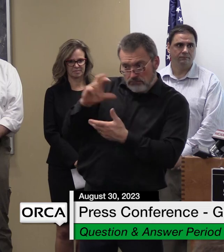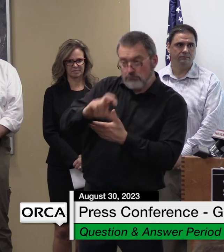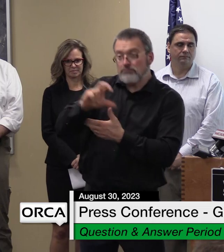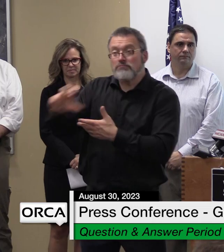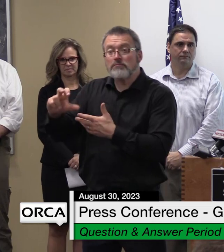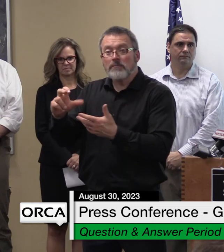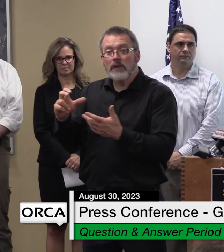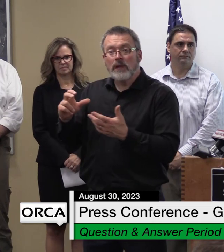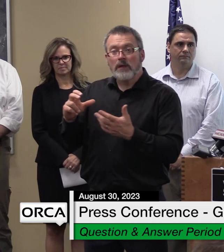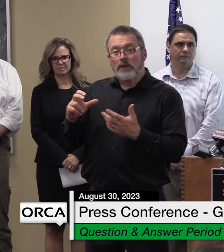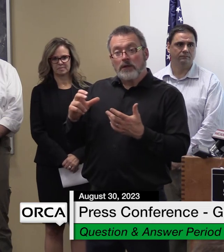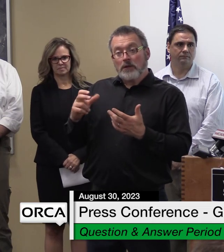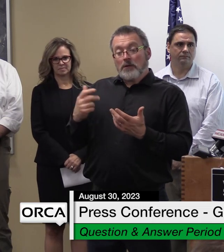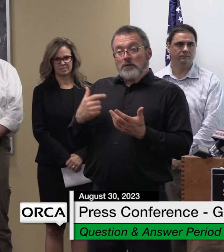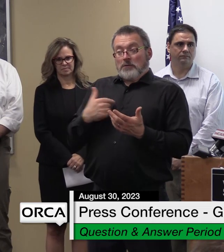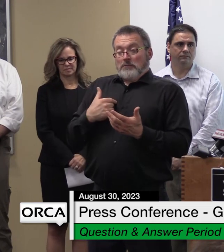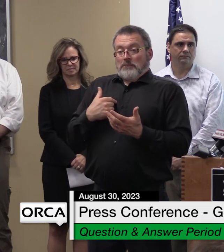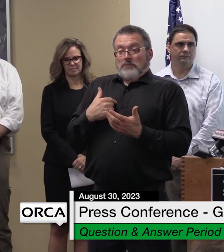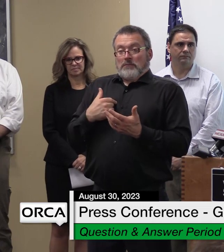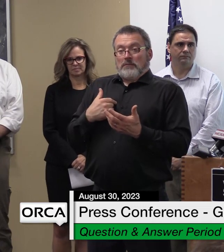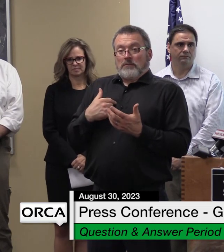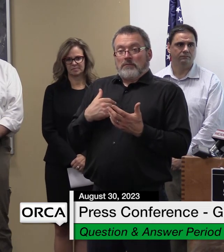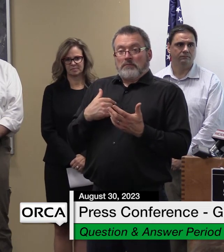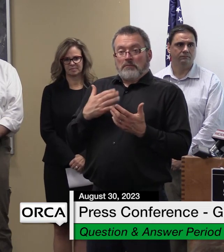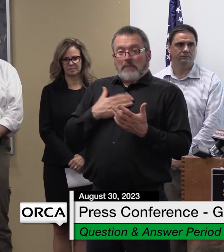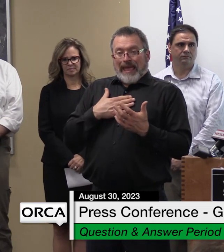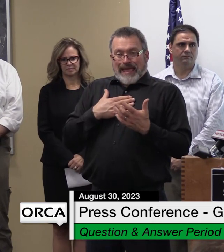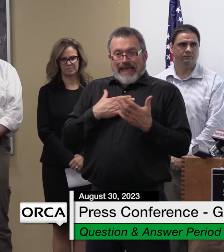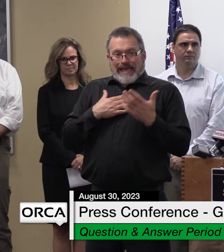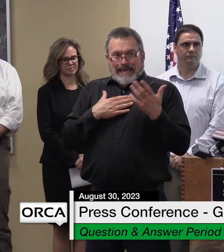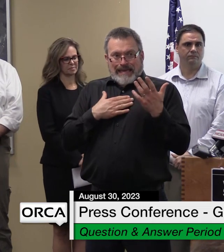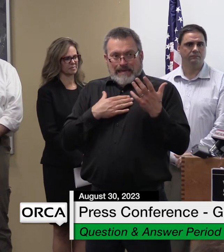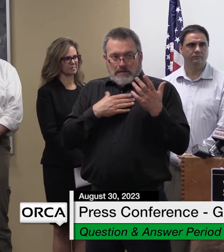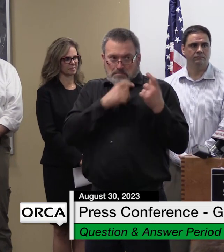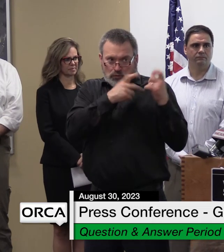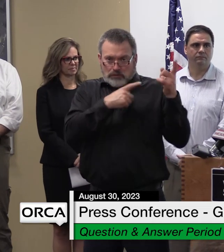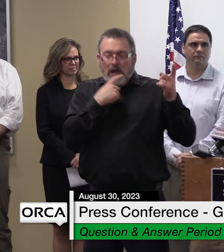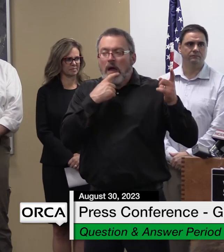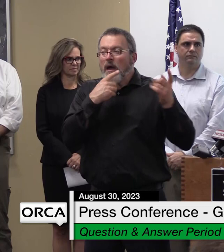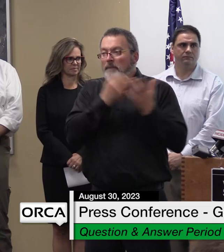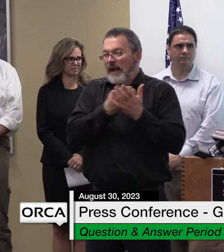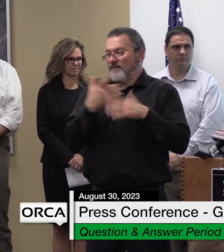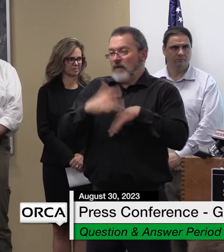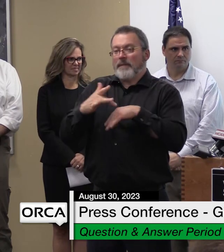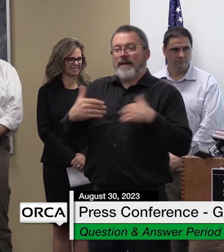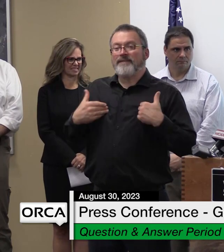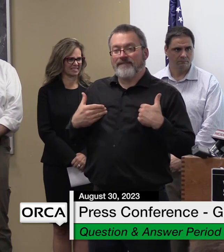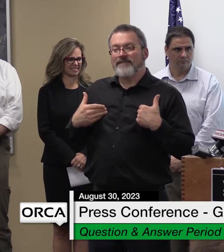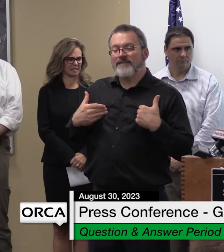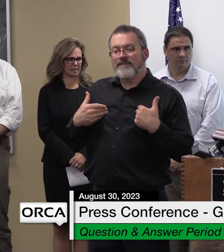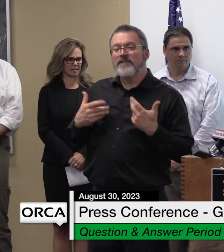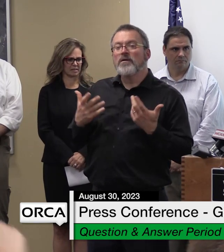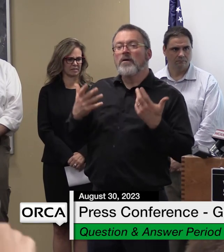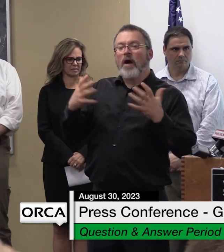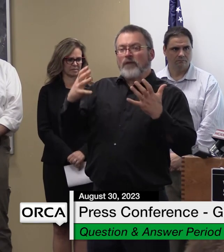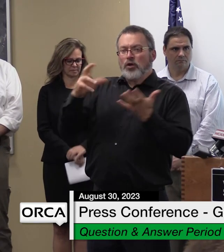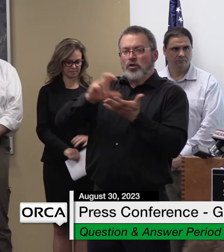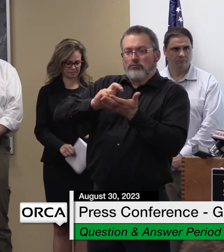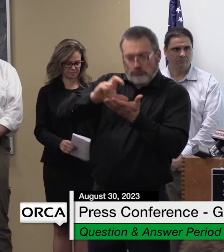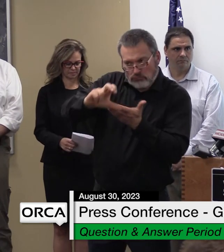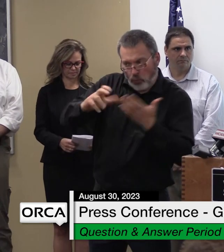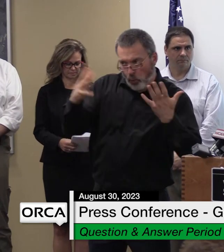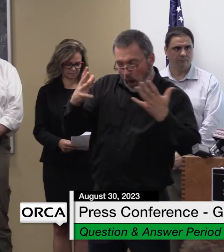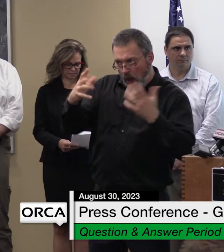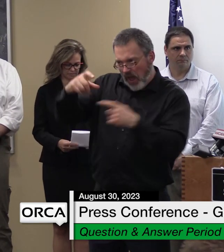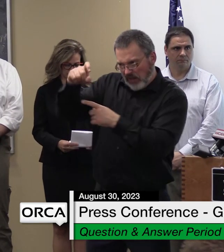know, the administration has stated that we still have funding available and will continue to fund all necessary requirements for